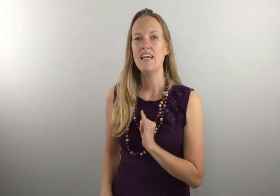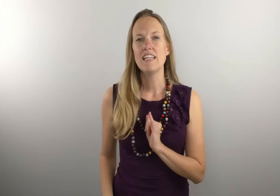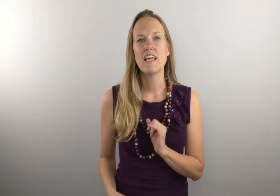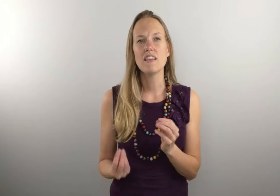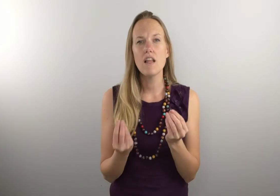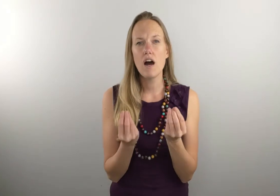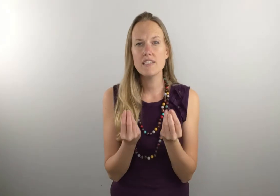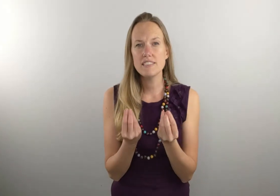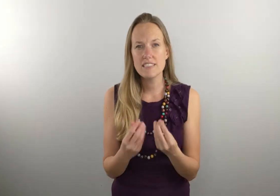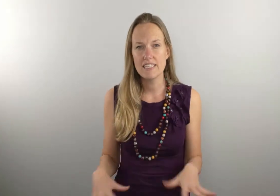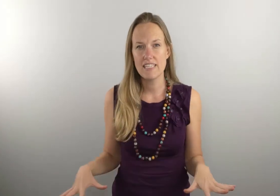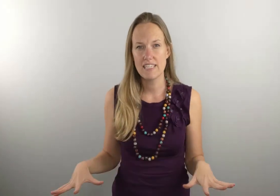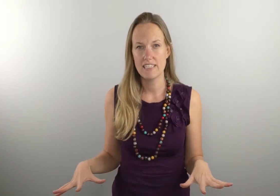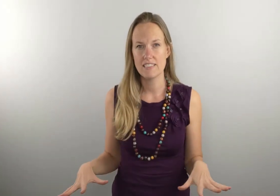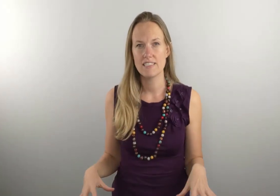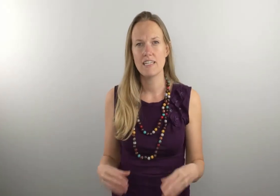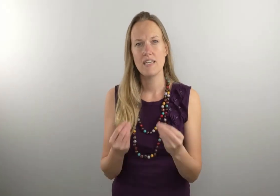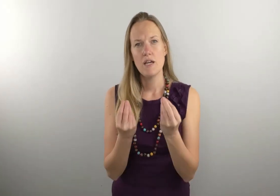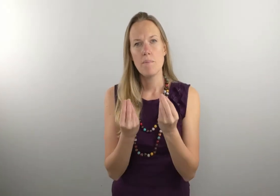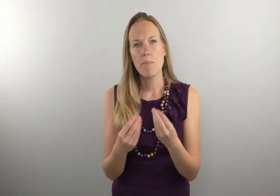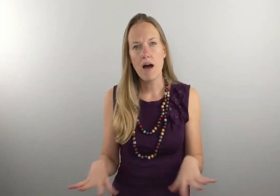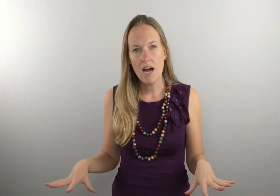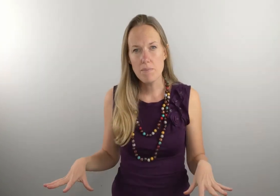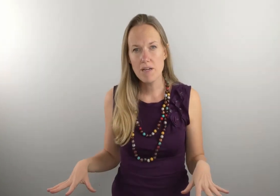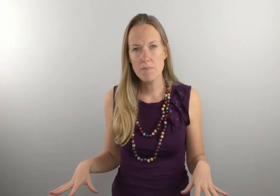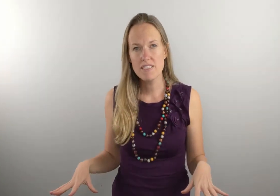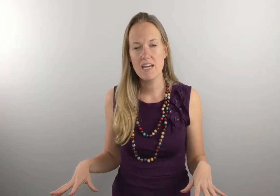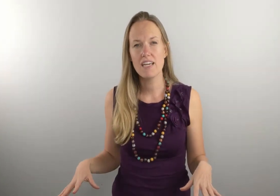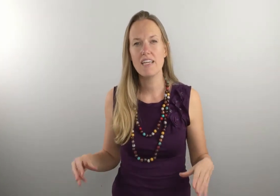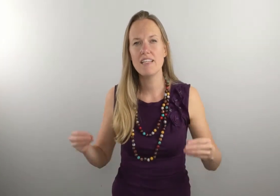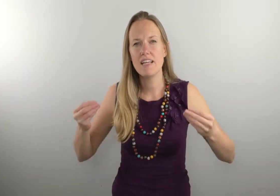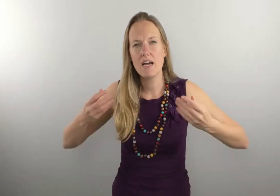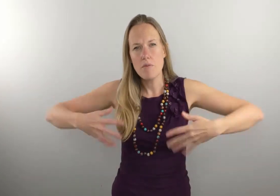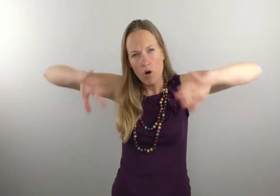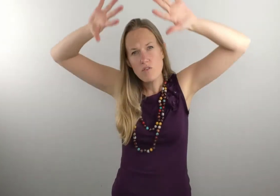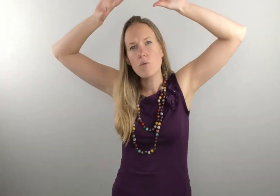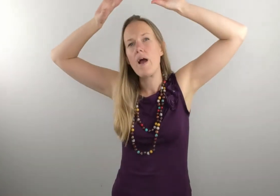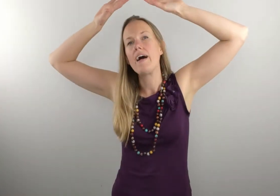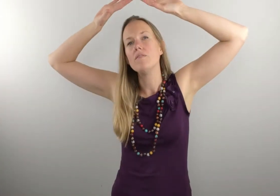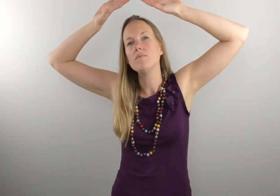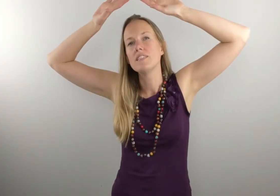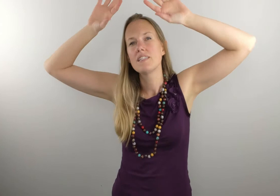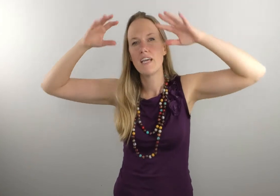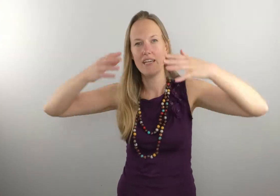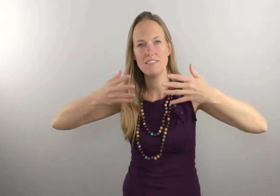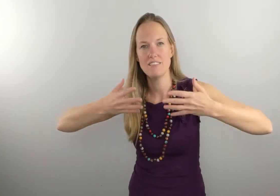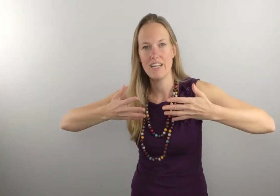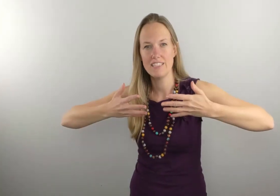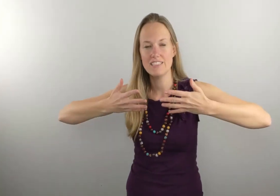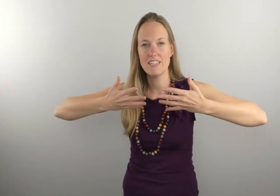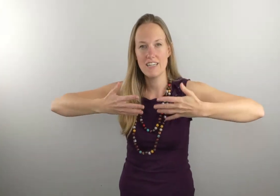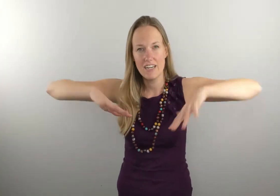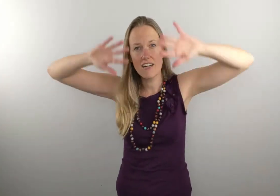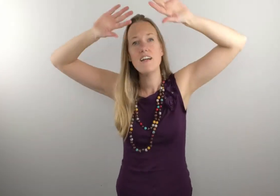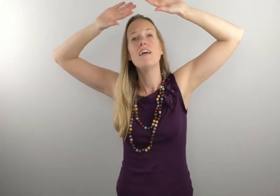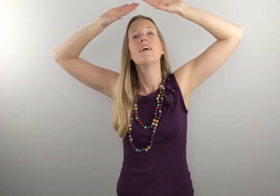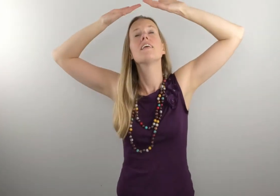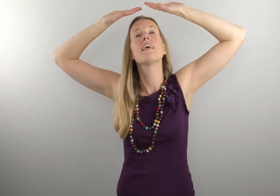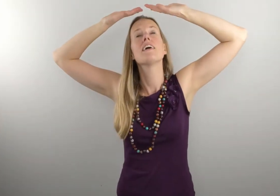And then lost is like this. But I might be signing that I'm overwhelmed, okay? So your hands start here and then kind of